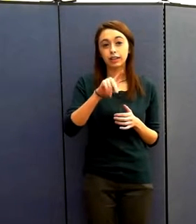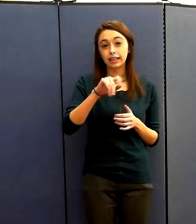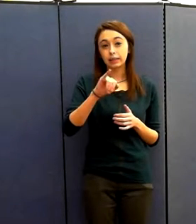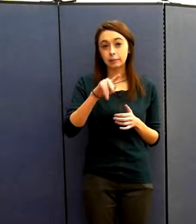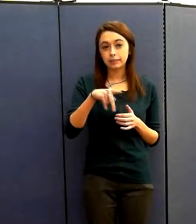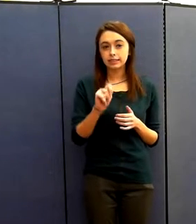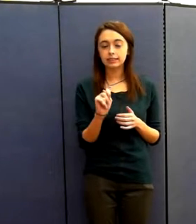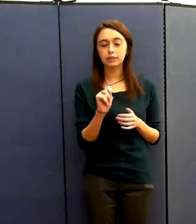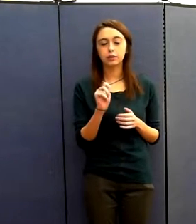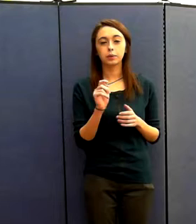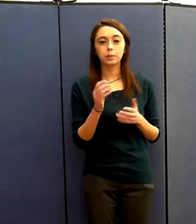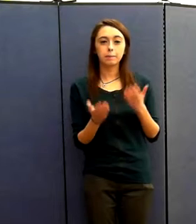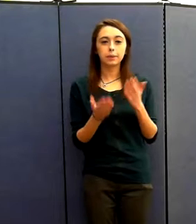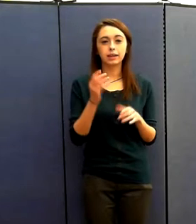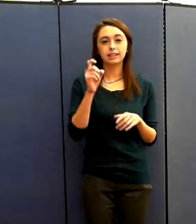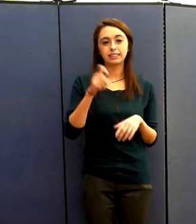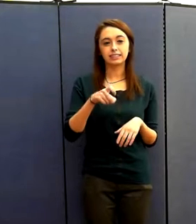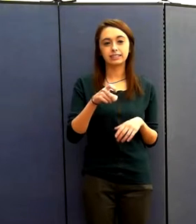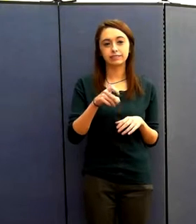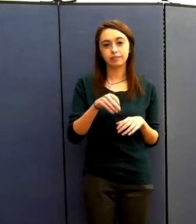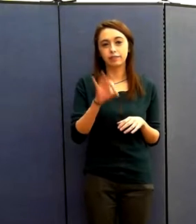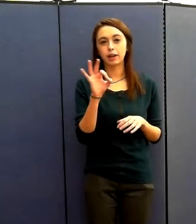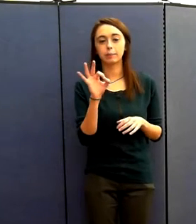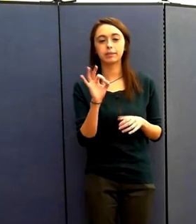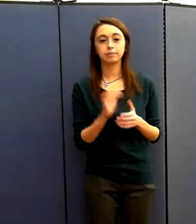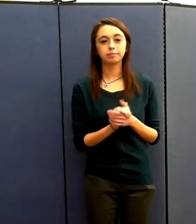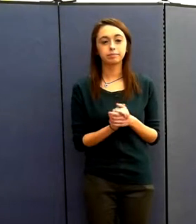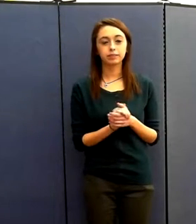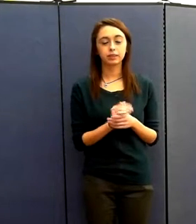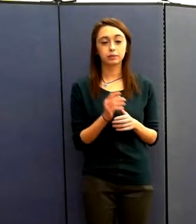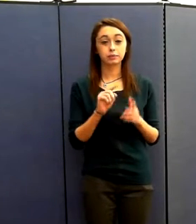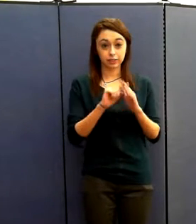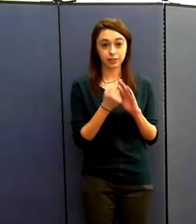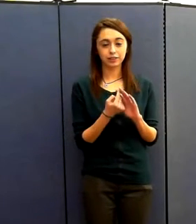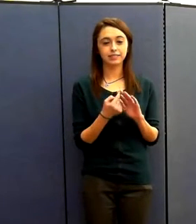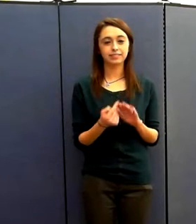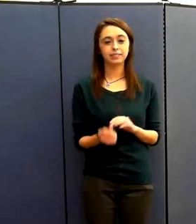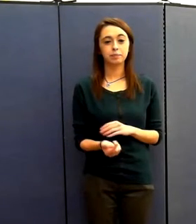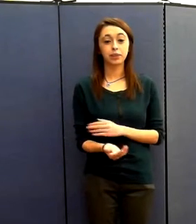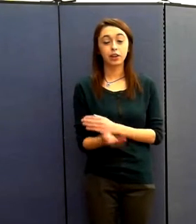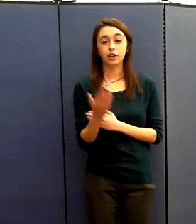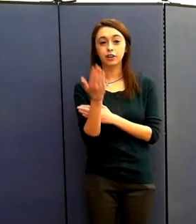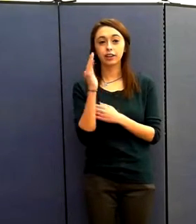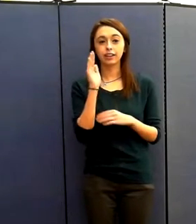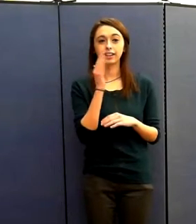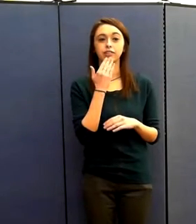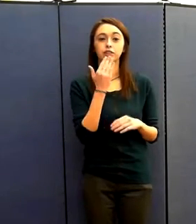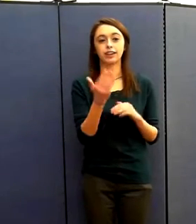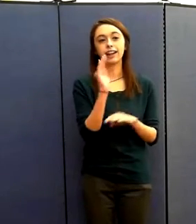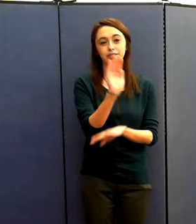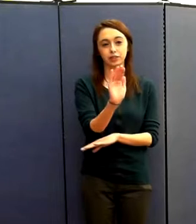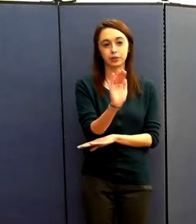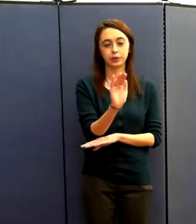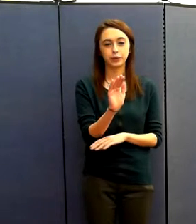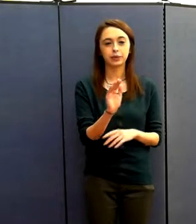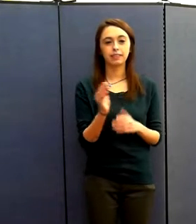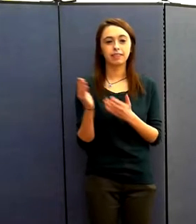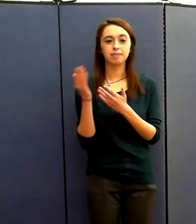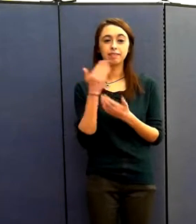So let's get started. Good afternoon. Thank you to the search committee members for bringing me to campus, and thank you